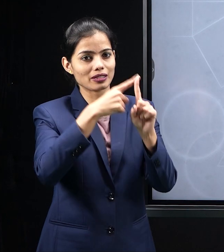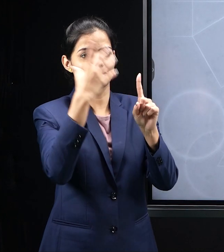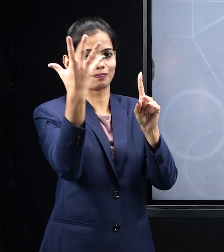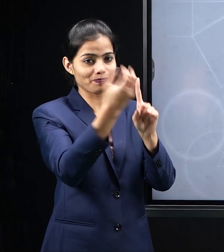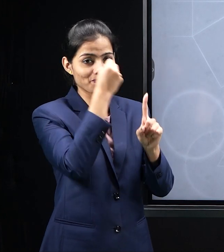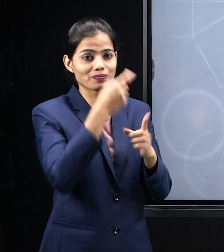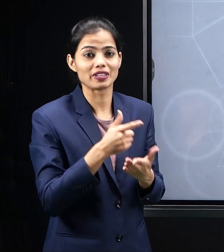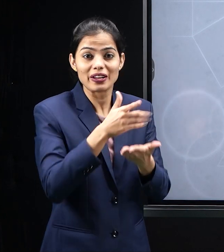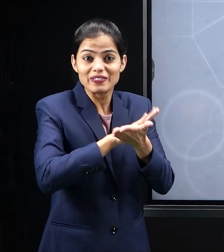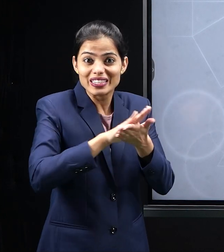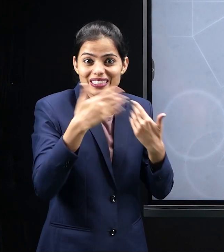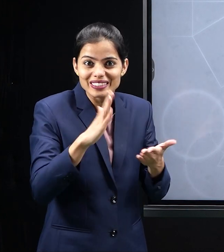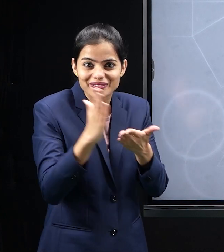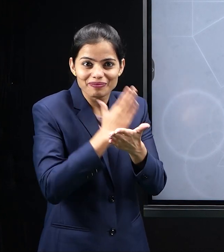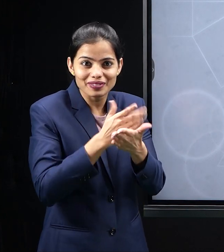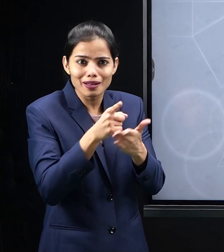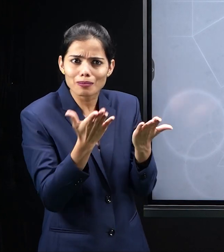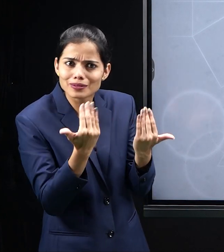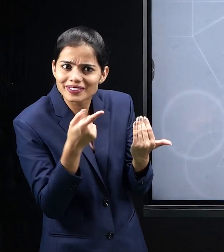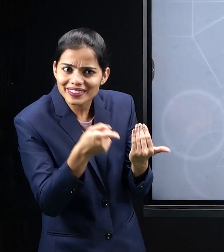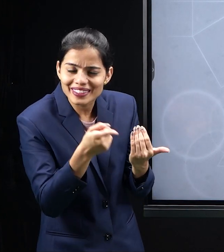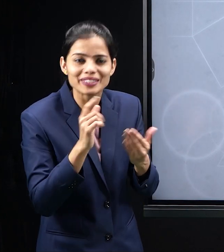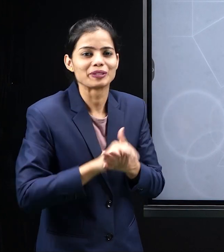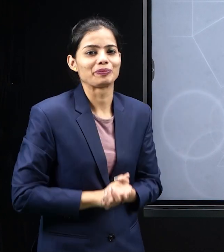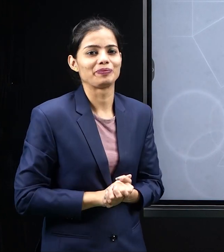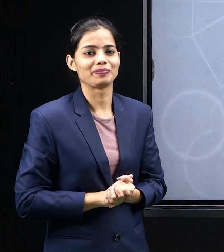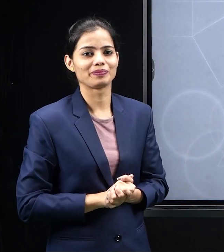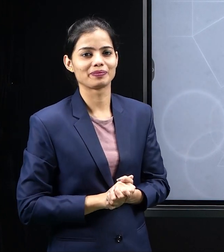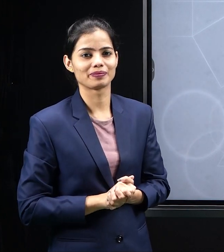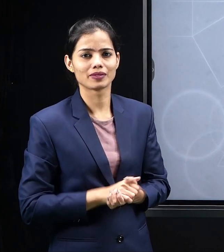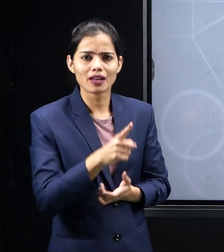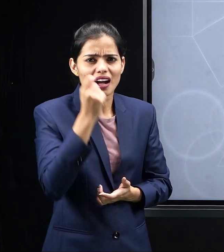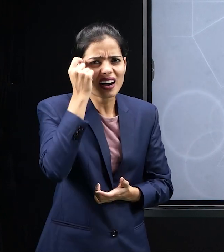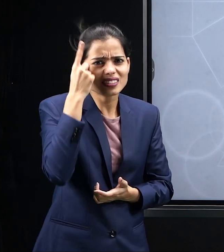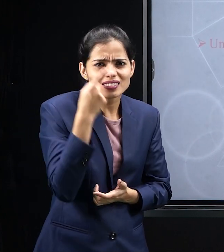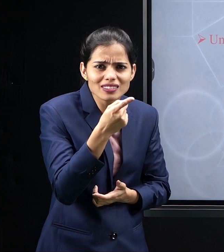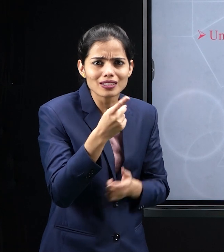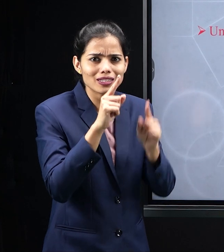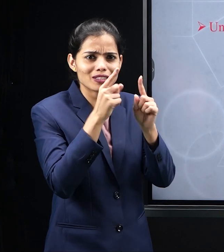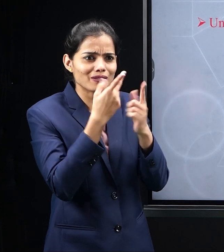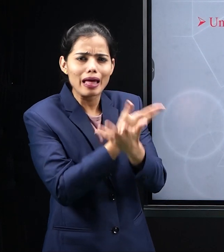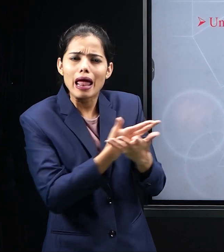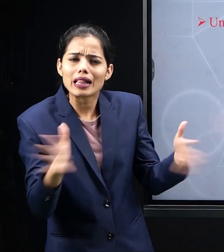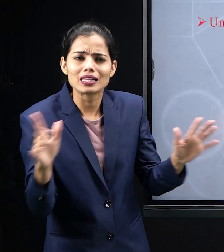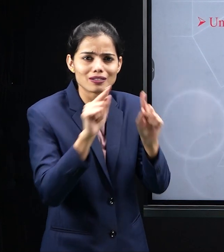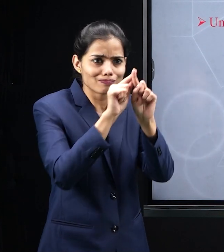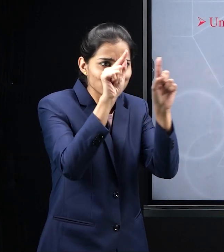Learning outcomes. At the end of this lesson, you will be able to understand the properties